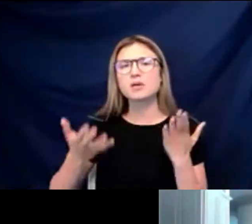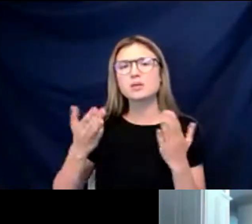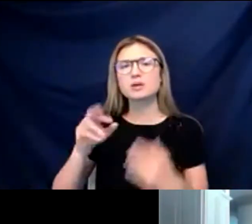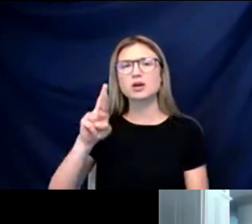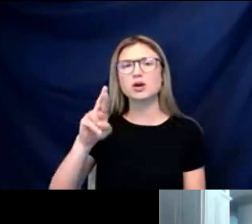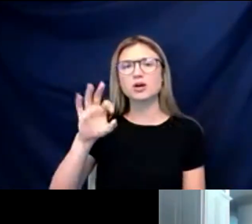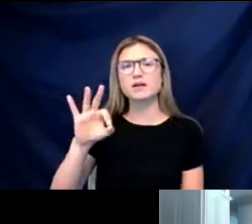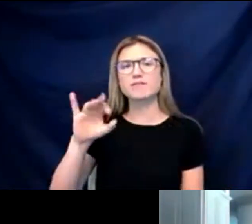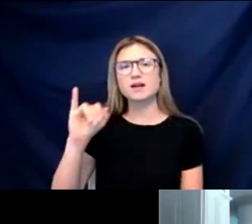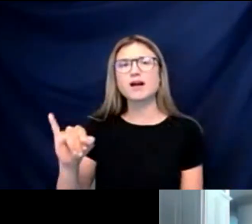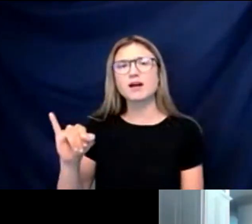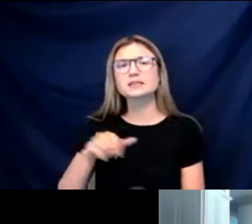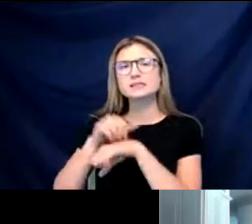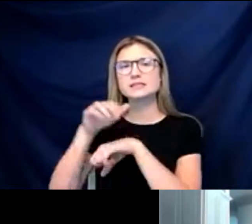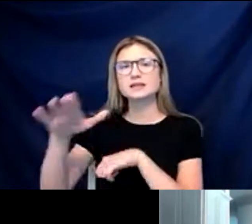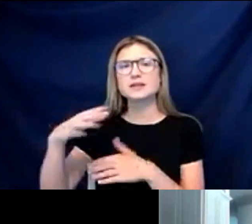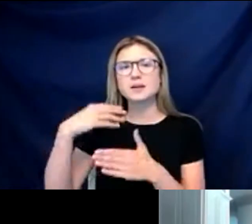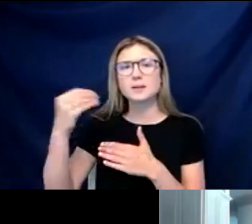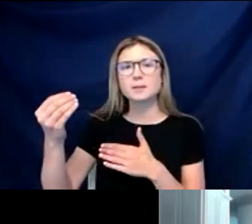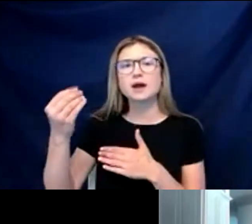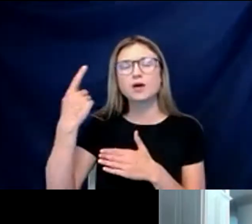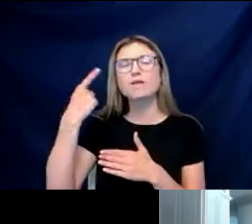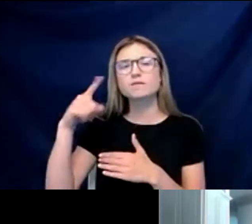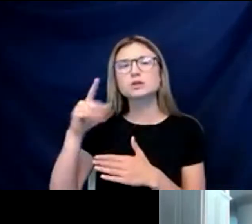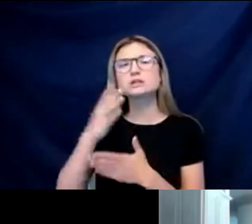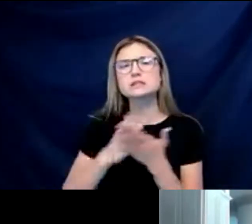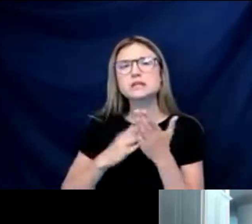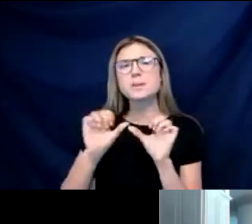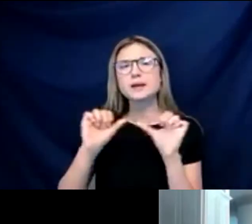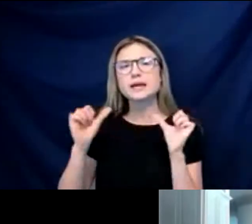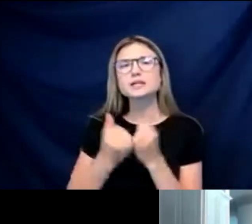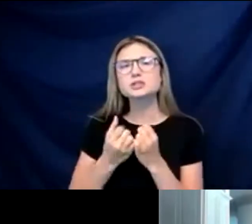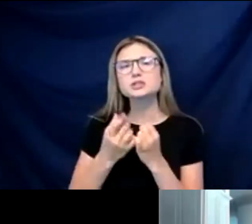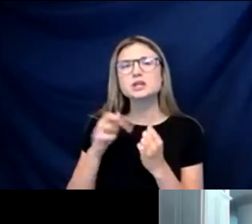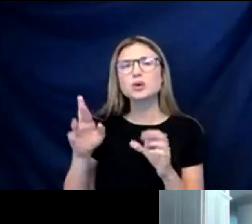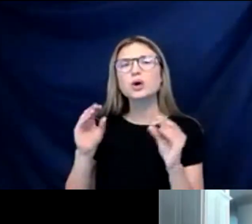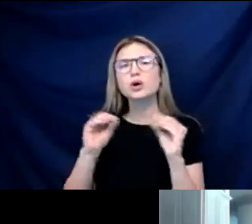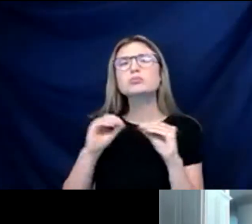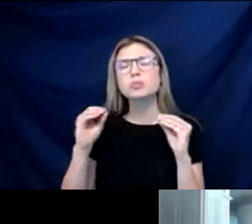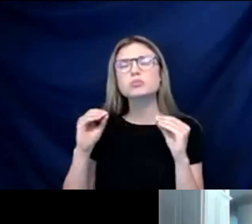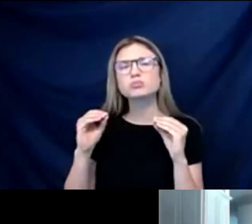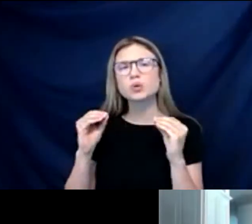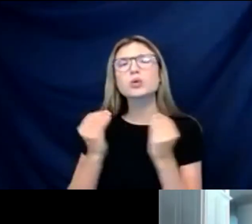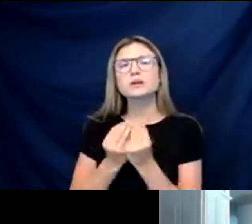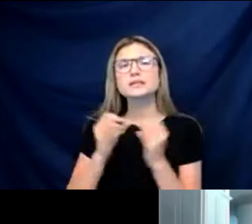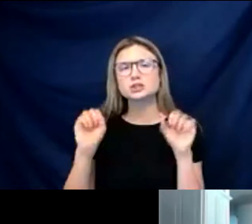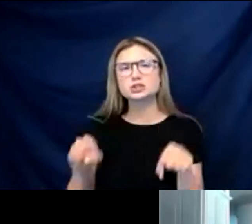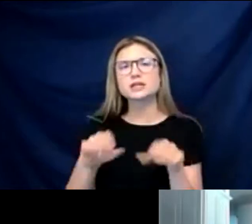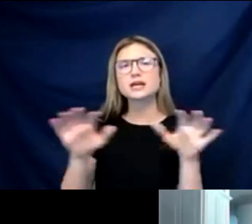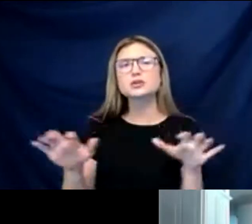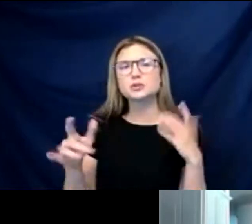out for some agency or organization that could do the technical work to do an